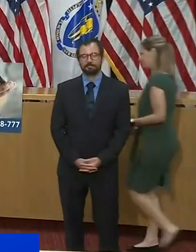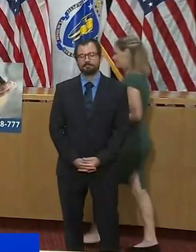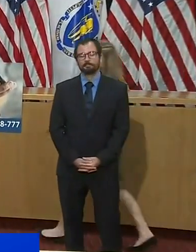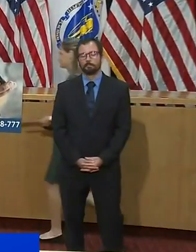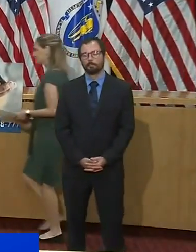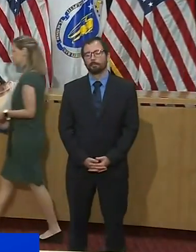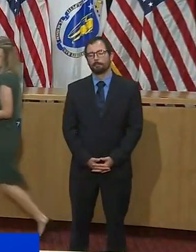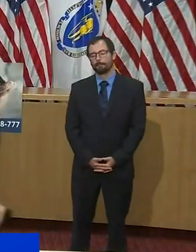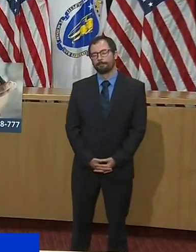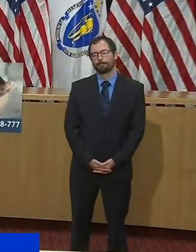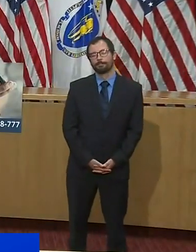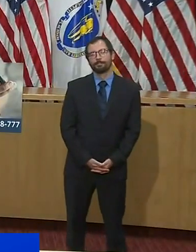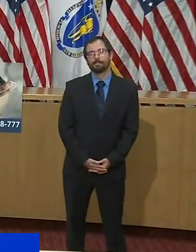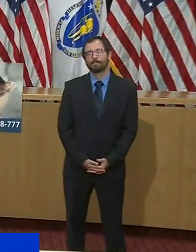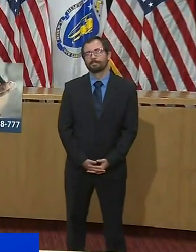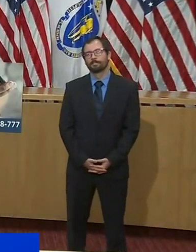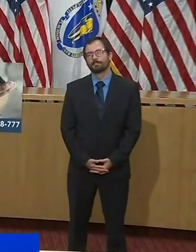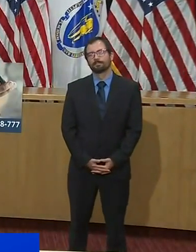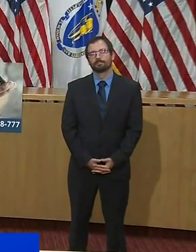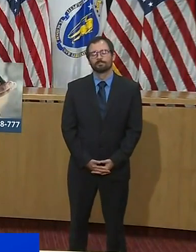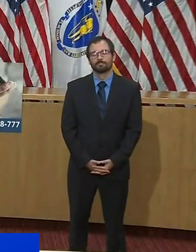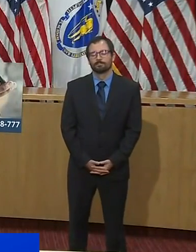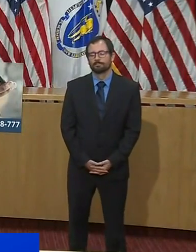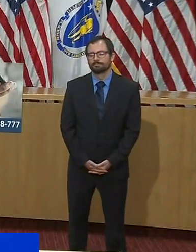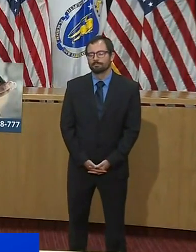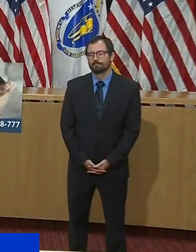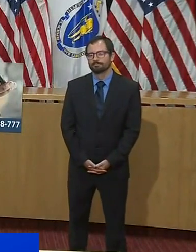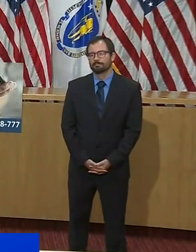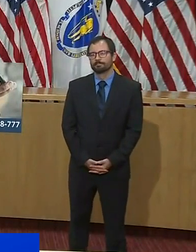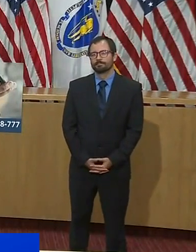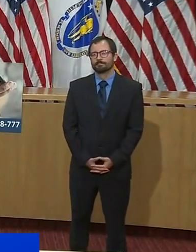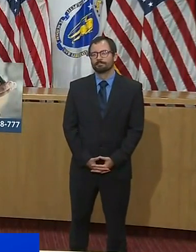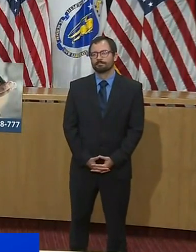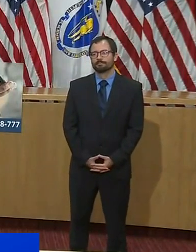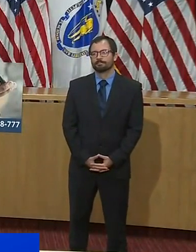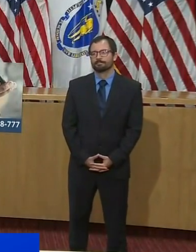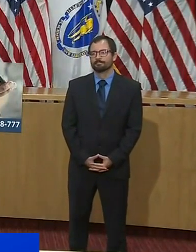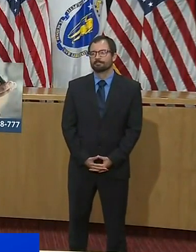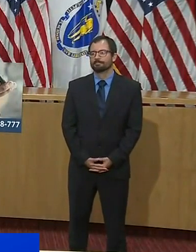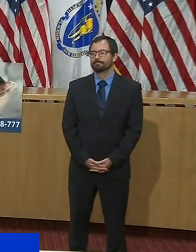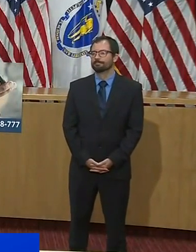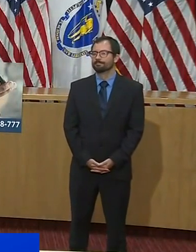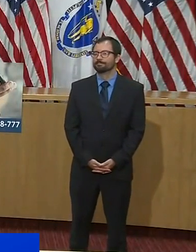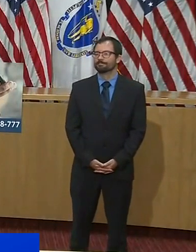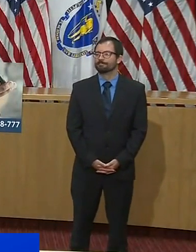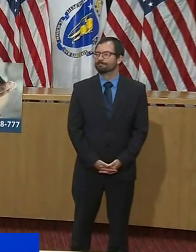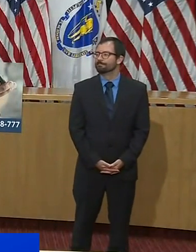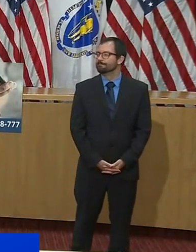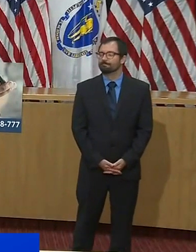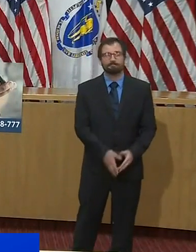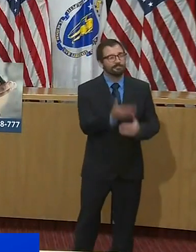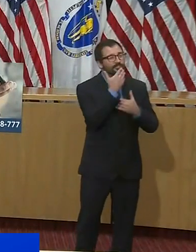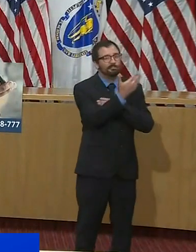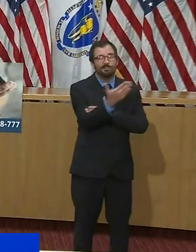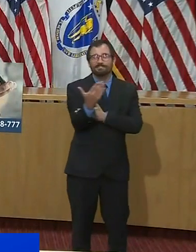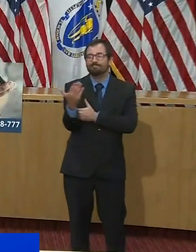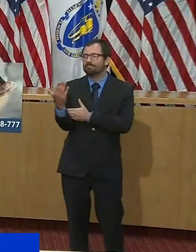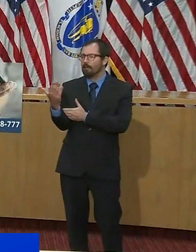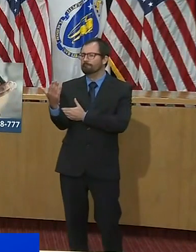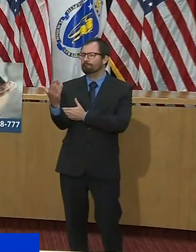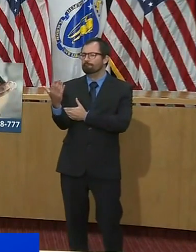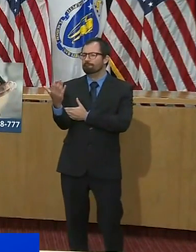cases total in a municipality. Now, he's hoping even at this late stage, school districts will take that into account when planning for the